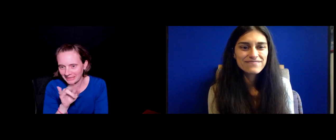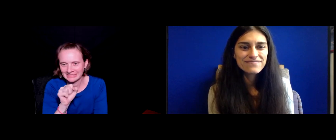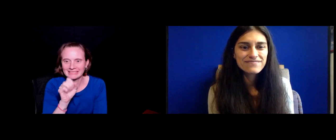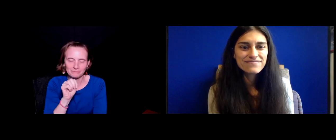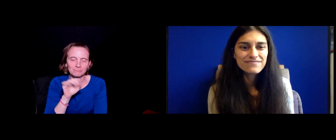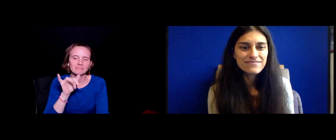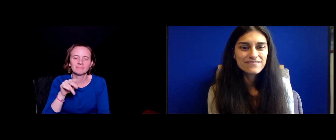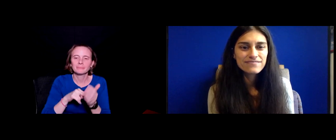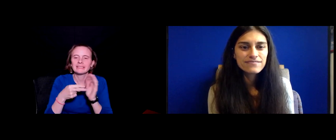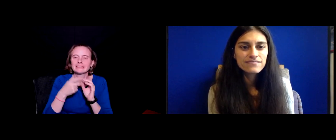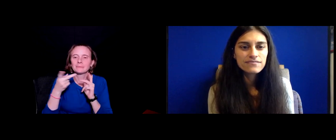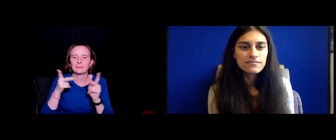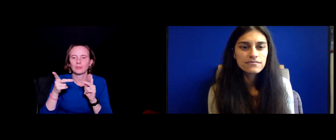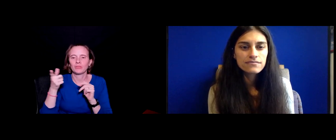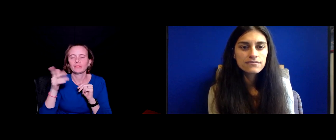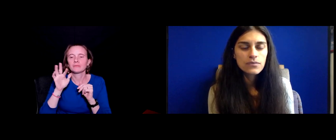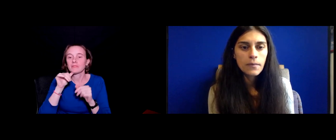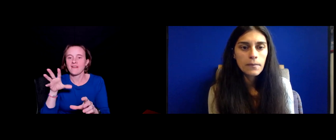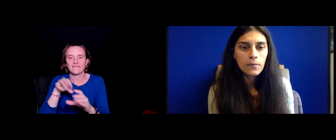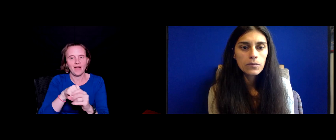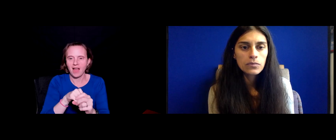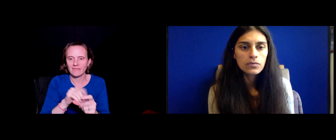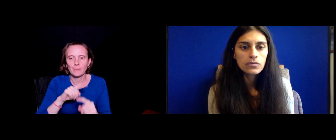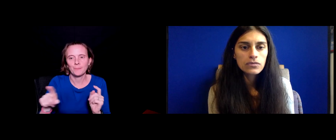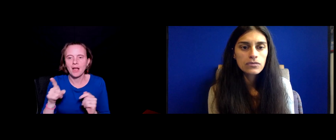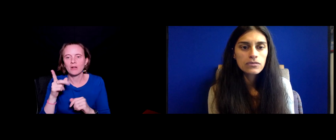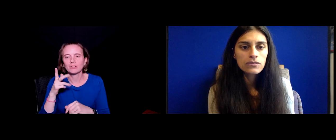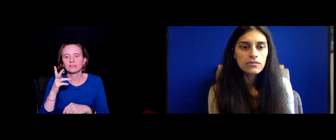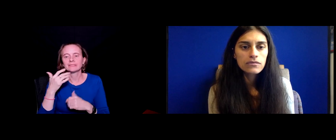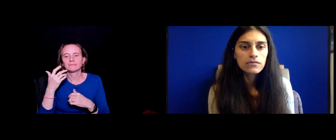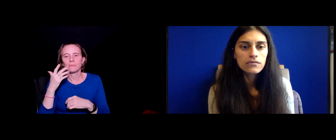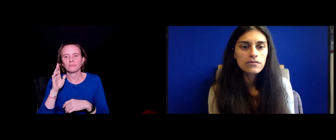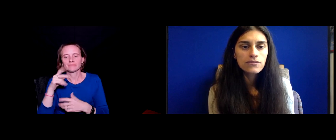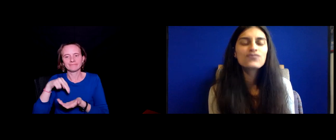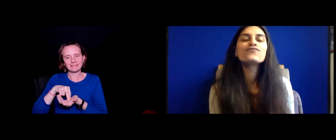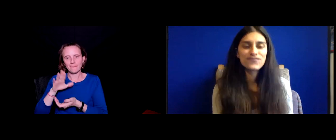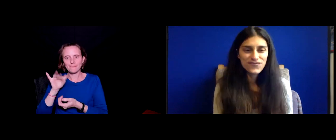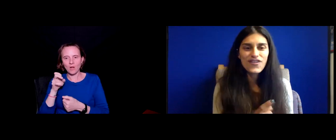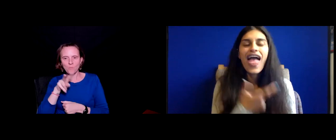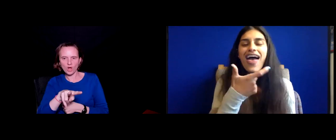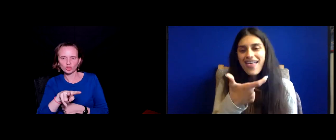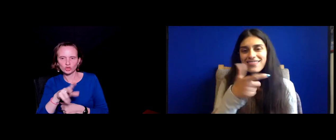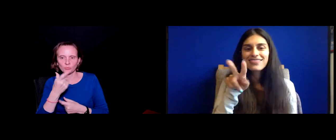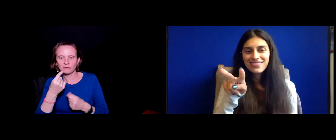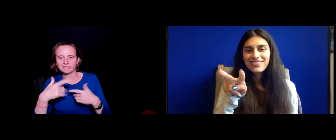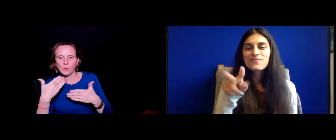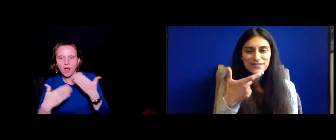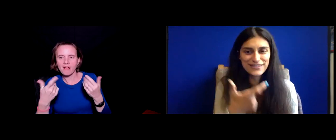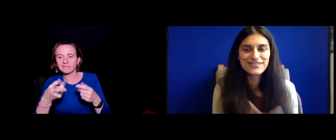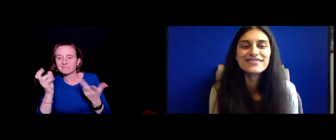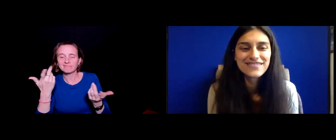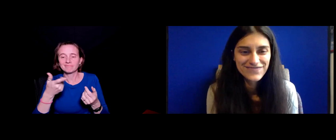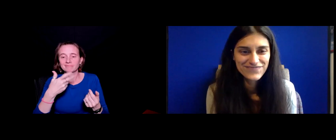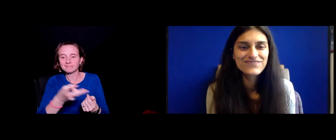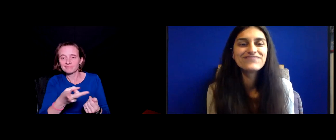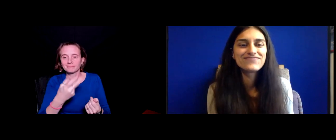voyeurism is a specific category, which means that people who are not really interacting with someone face to face, but